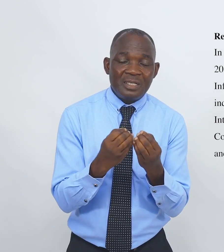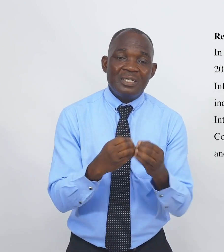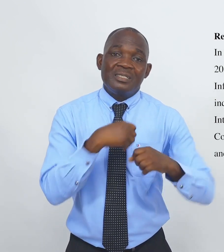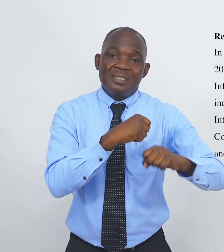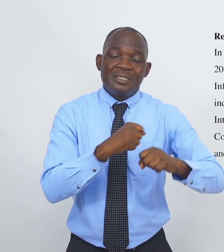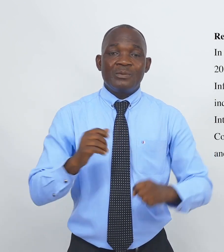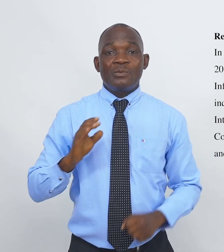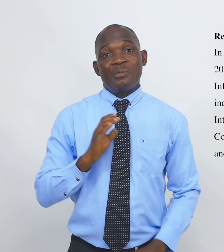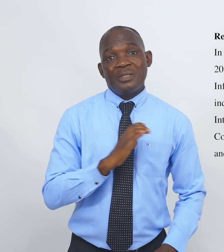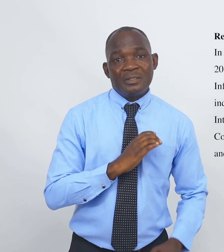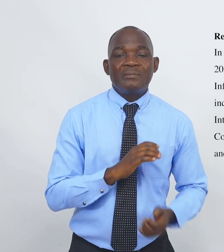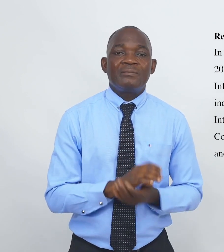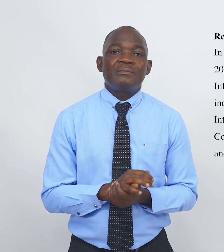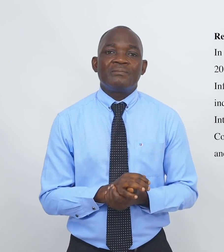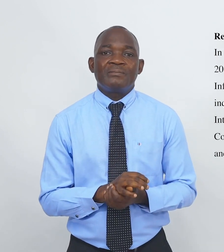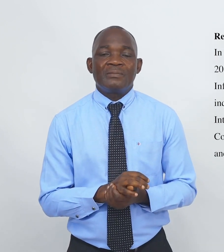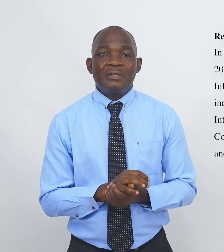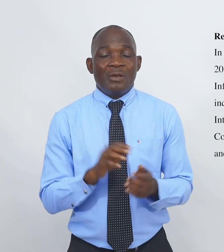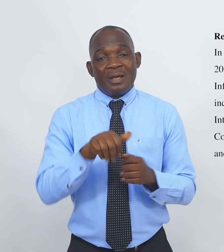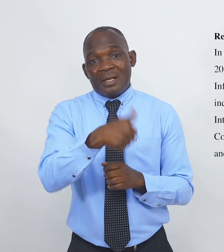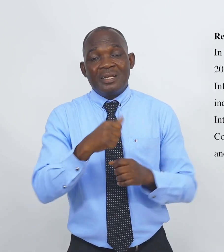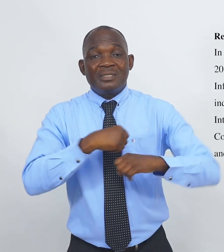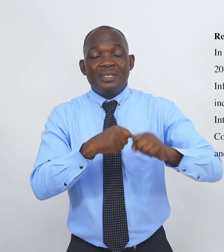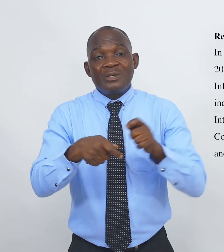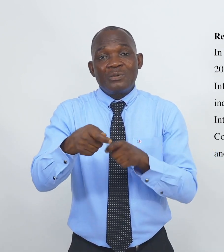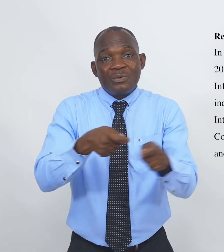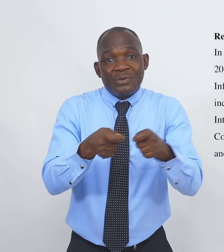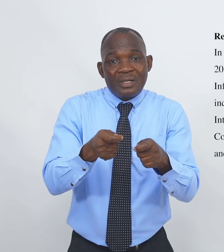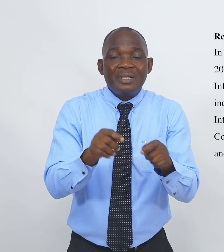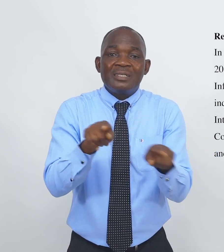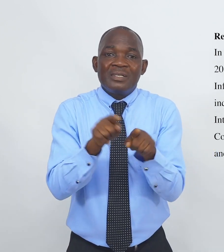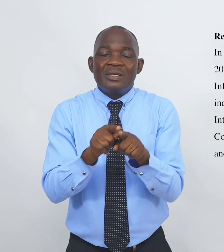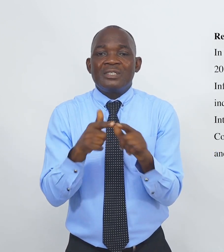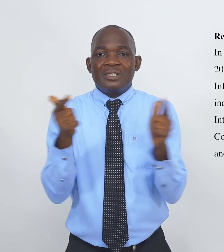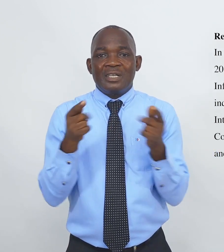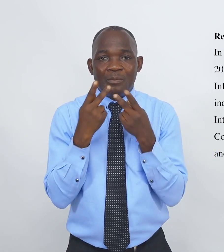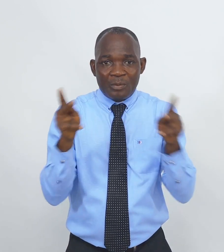Securities Commissions, other securities regulators, and the general public.